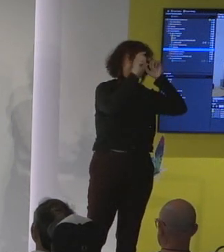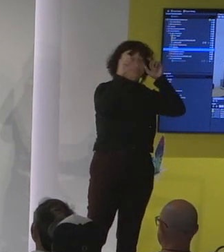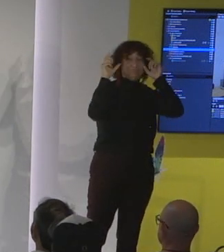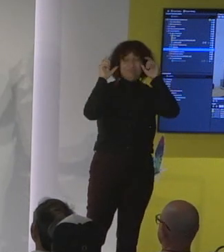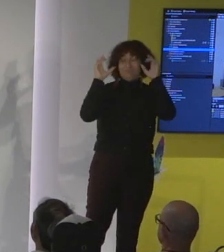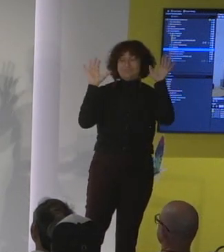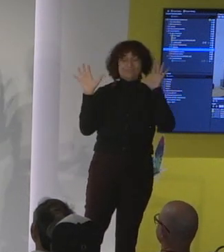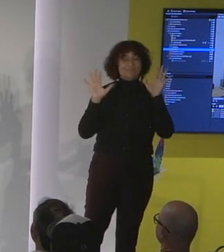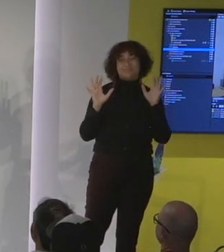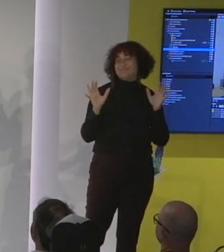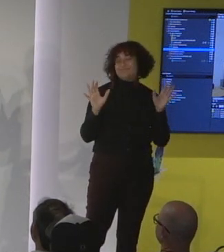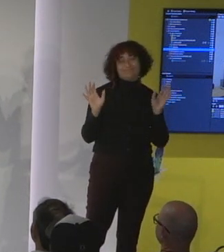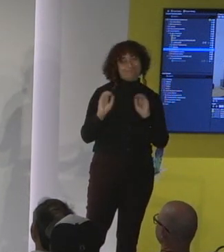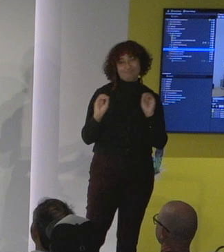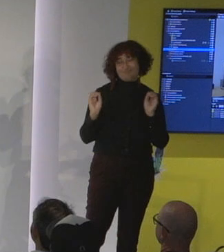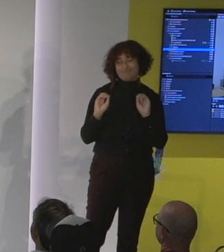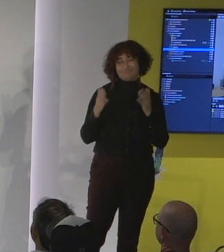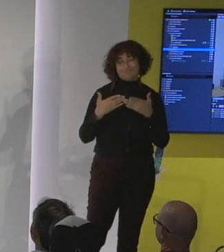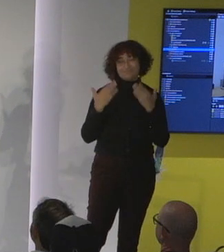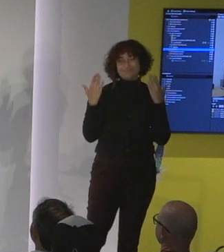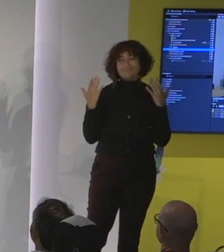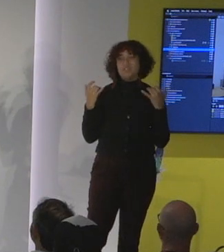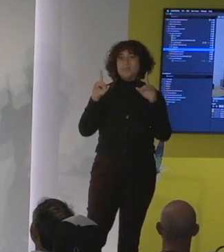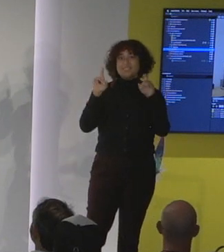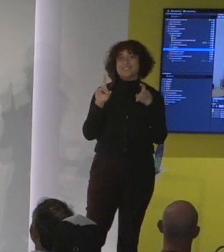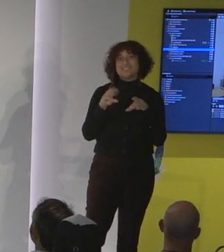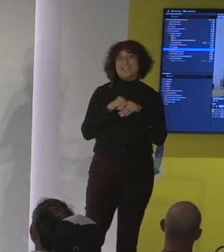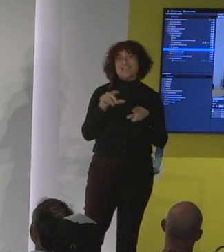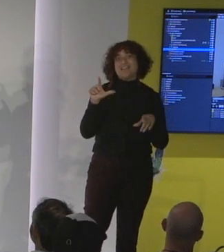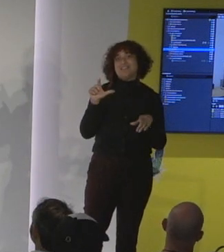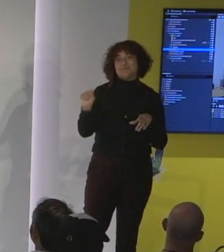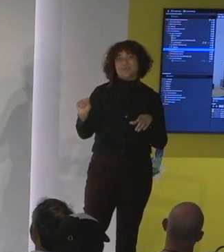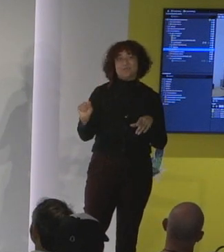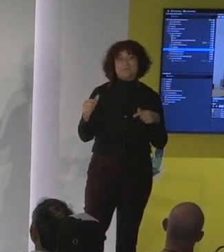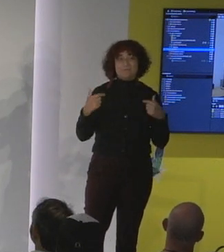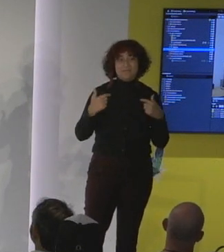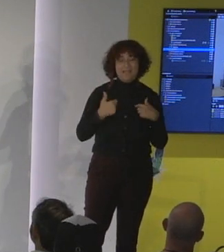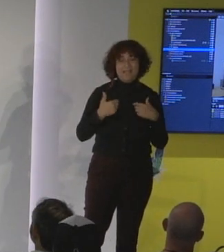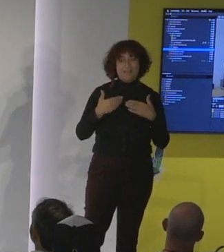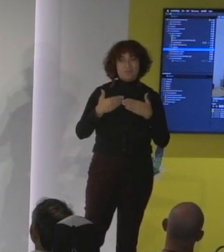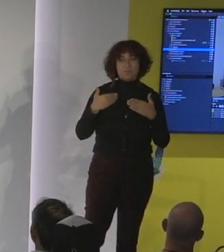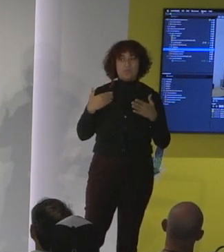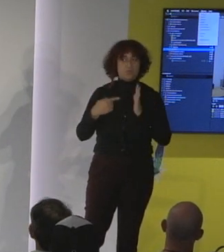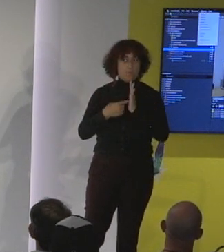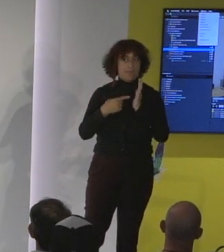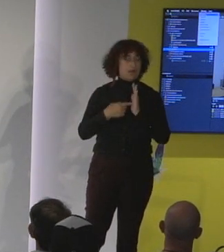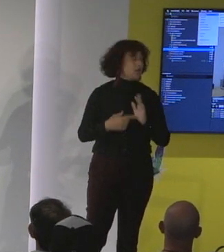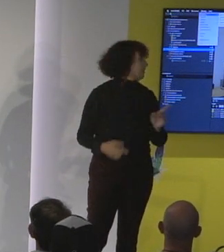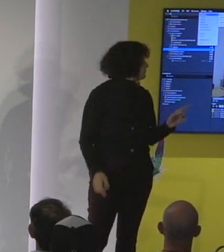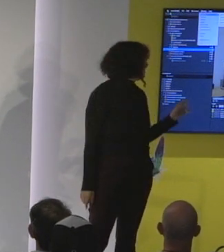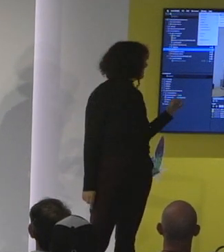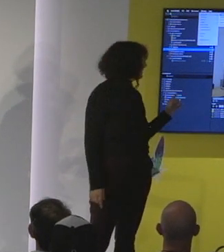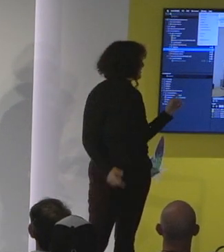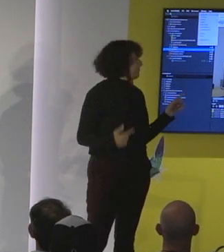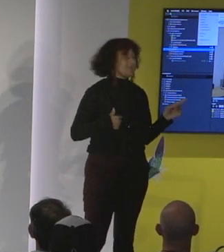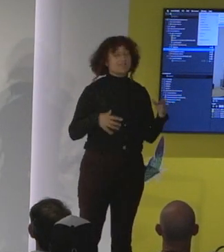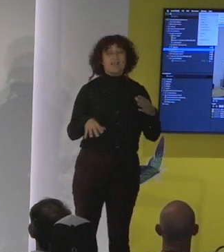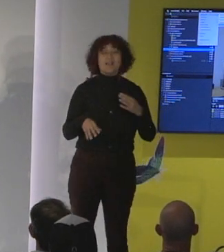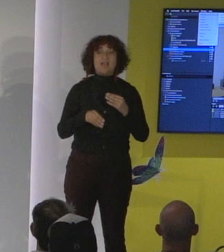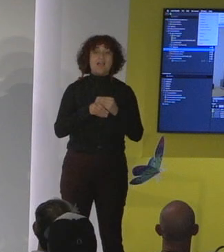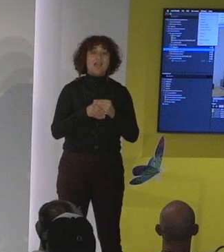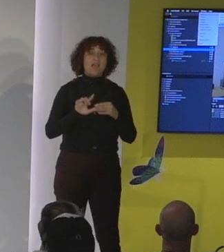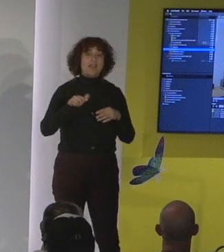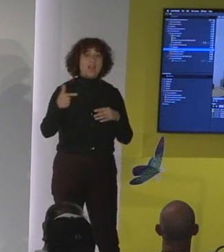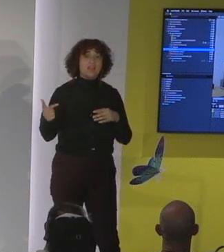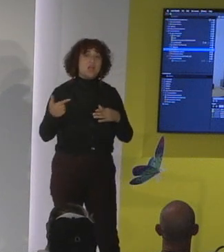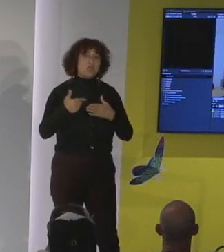none of that anymore. You can test right in Lens Studio. So I have a preview panel here. I'm going to go ahead and add